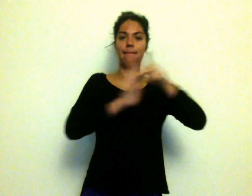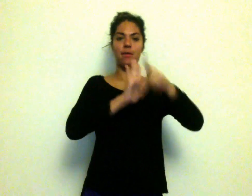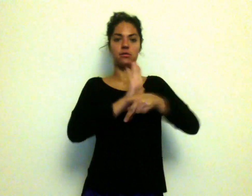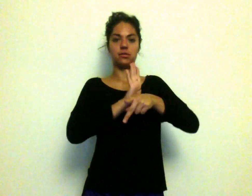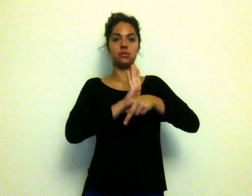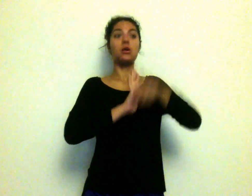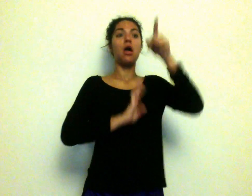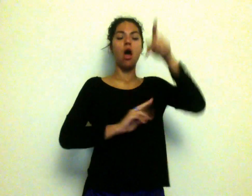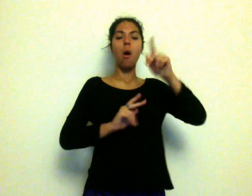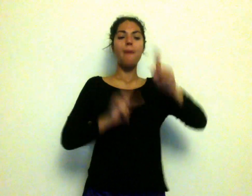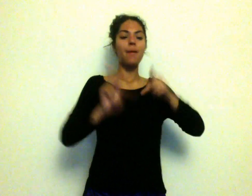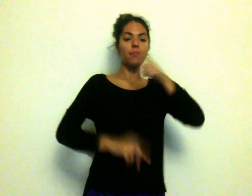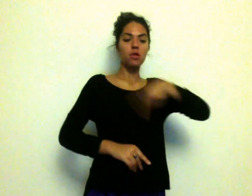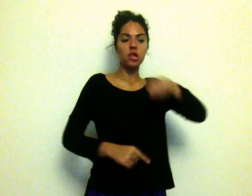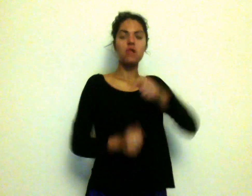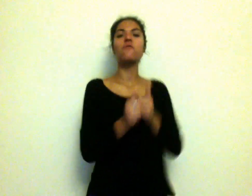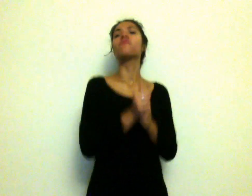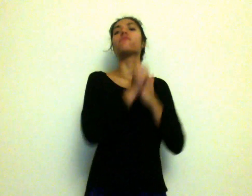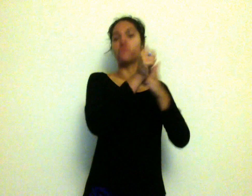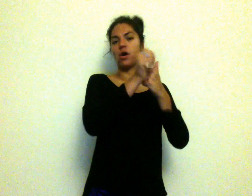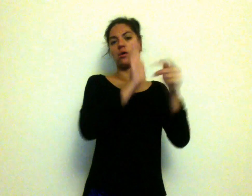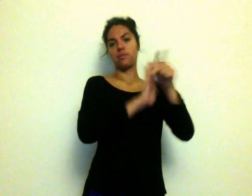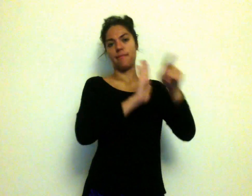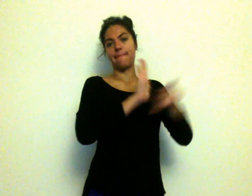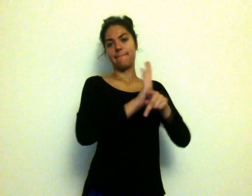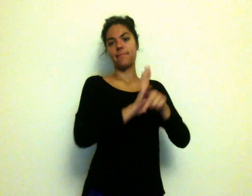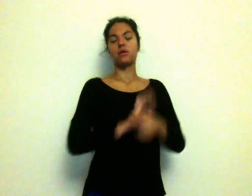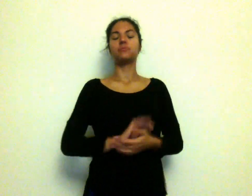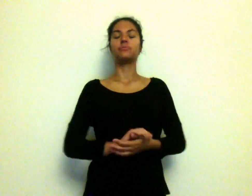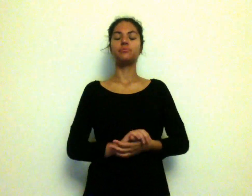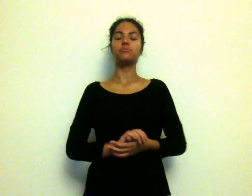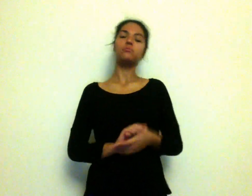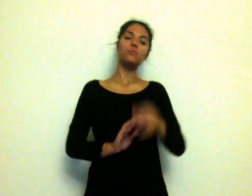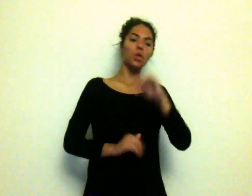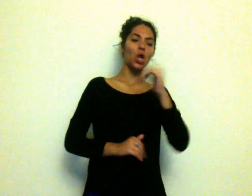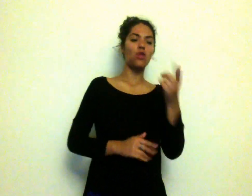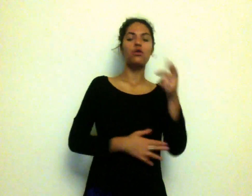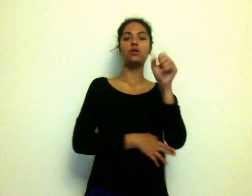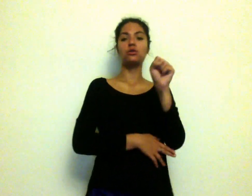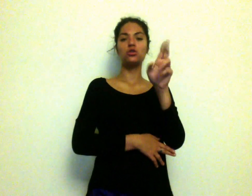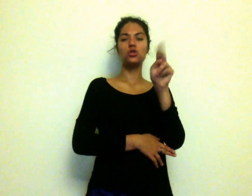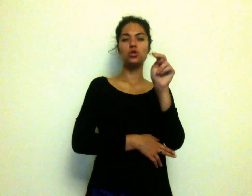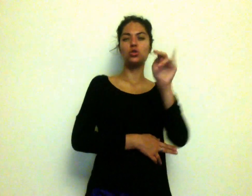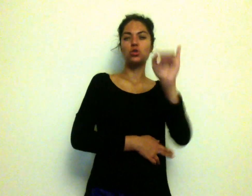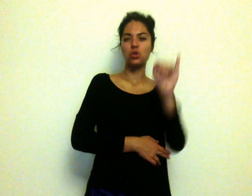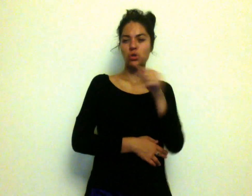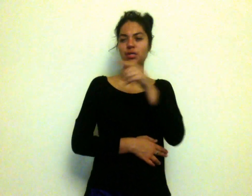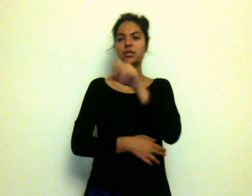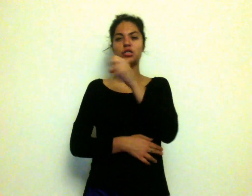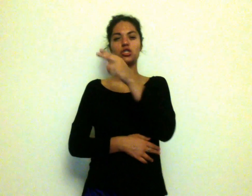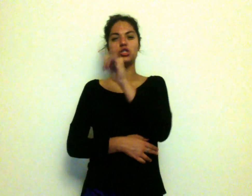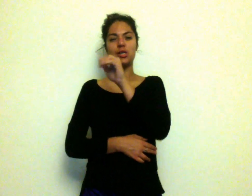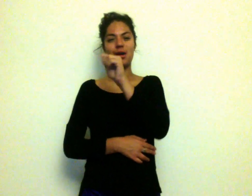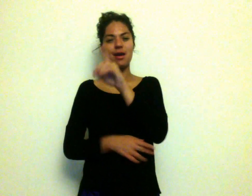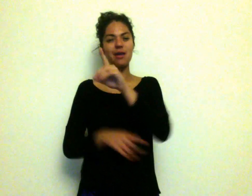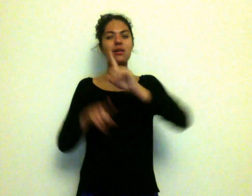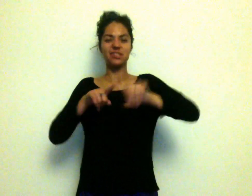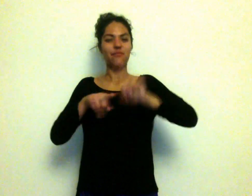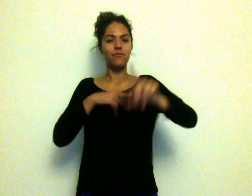past. The sunnah, which the Sunnis in Islam, which means the customs of Muhammad, that also comes from a different level. So what I'm saying